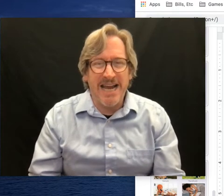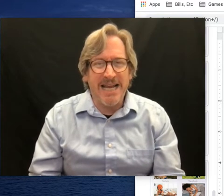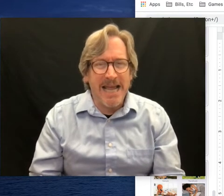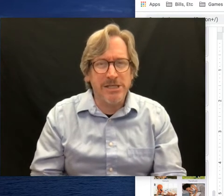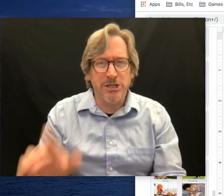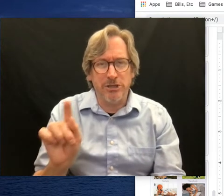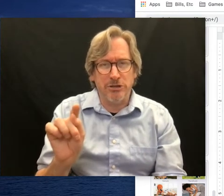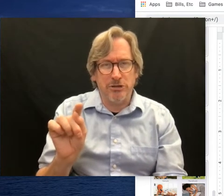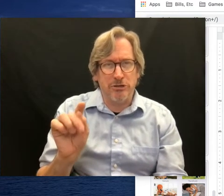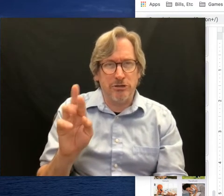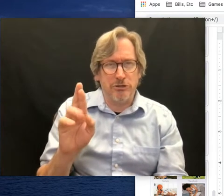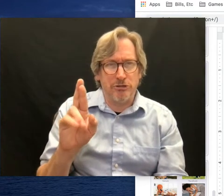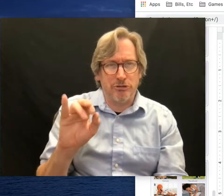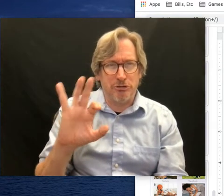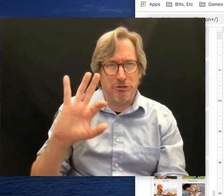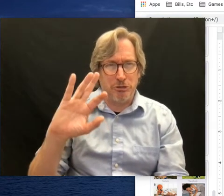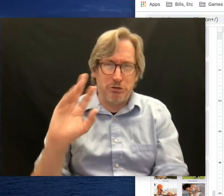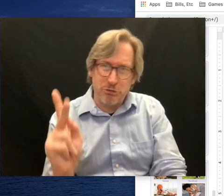I guess